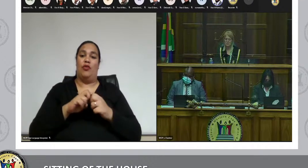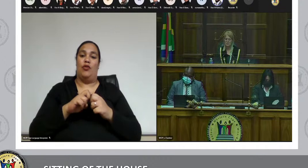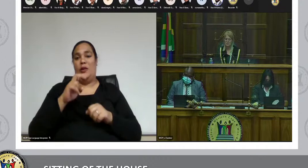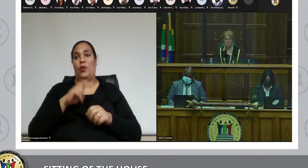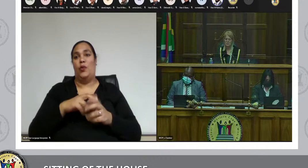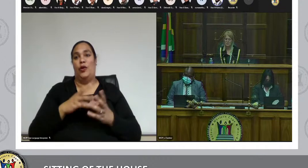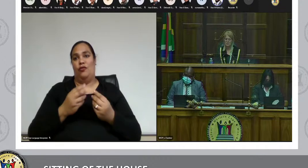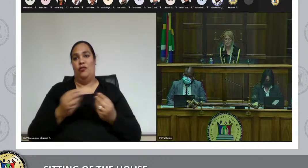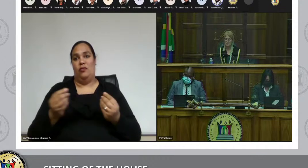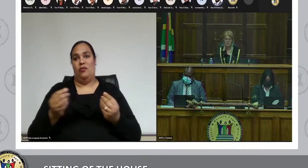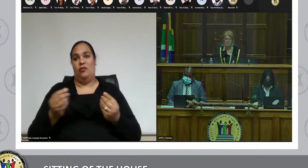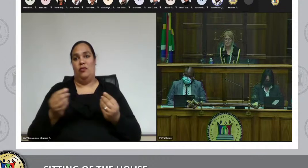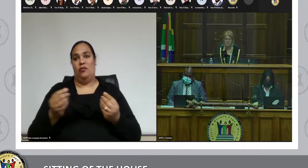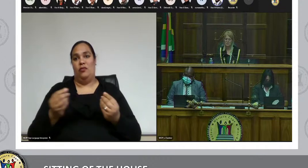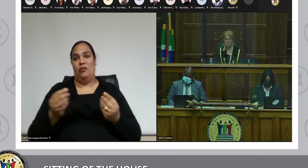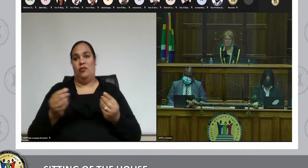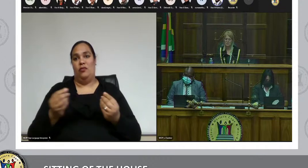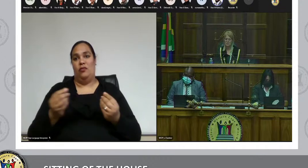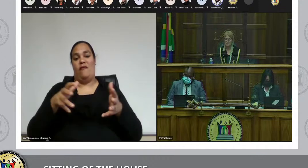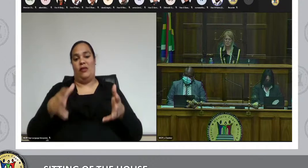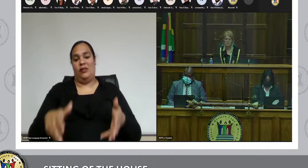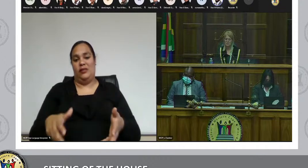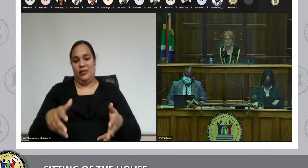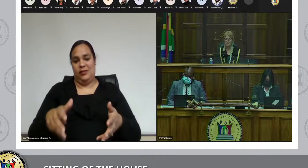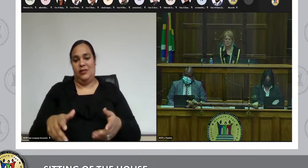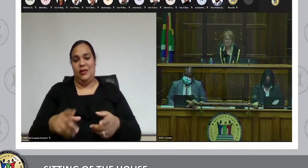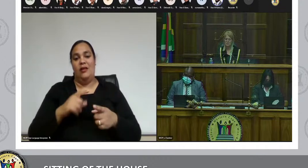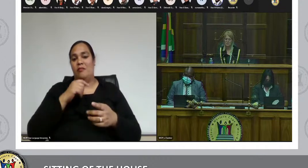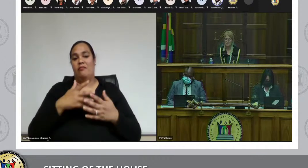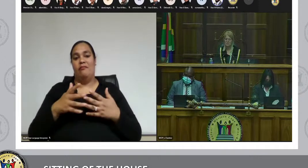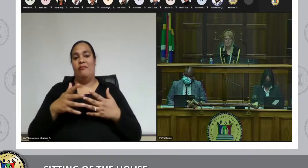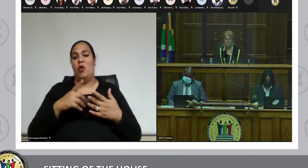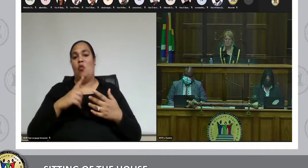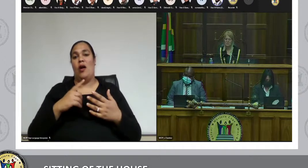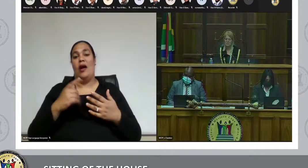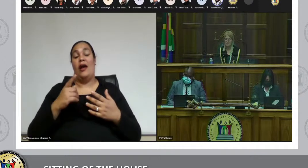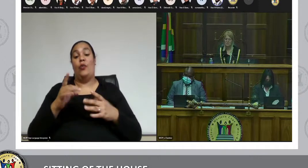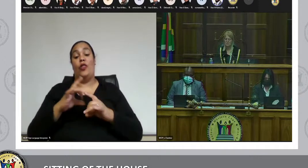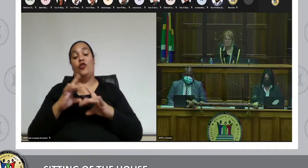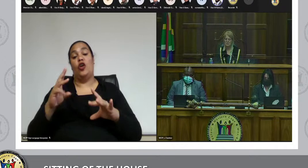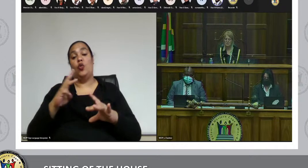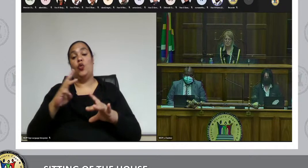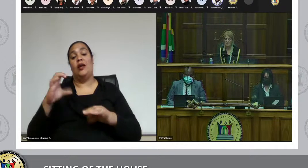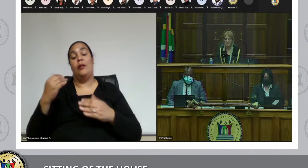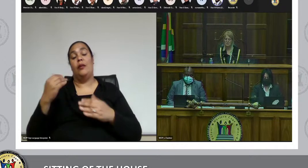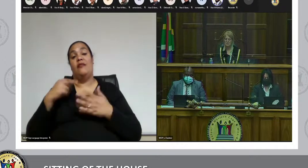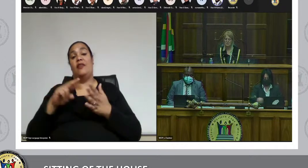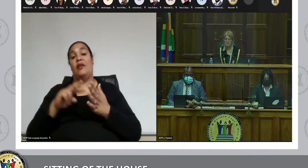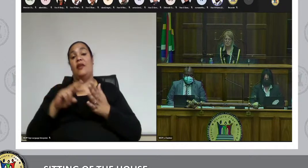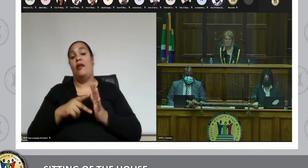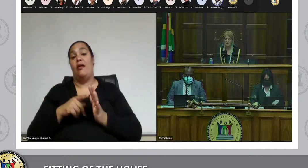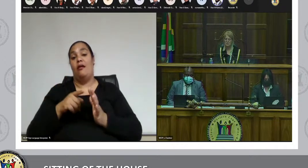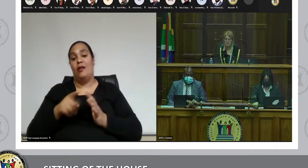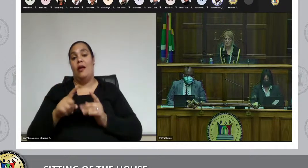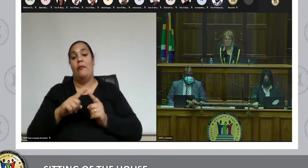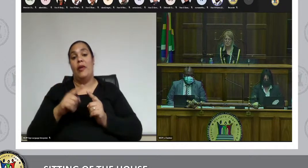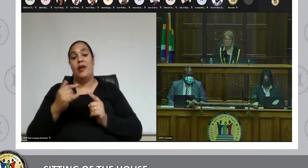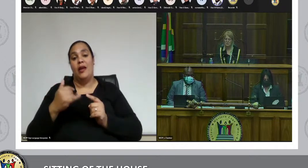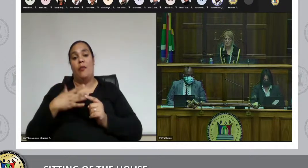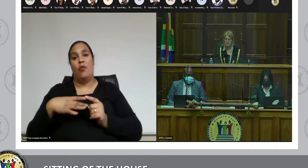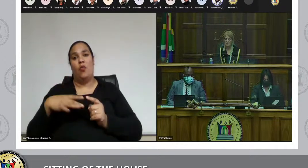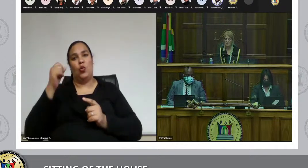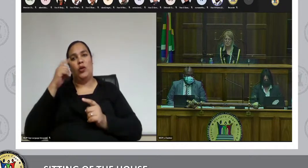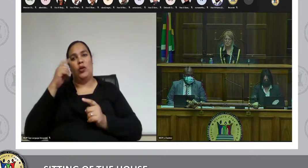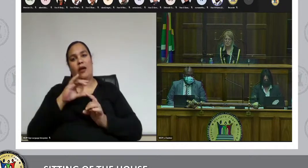deal with in the province. Hence, the birth of the Western Cape Safety Plan. Now, I want to understand